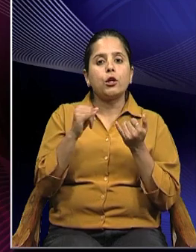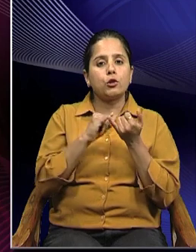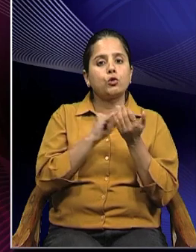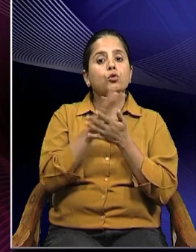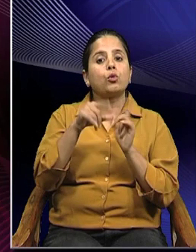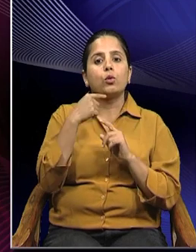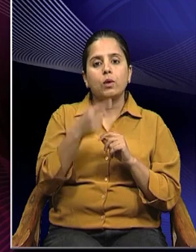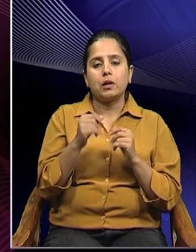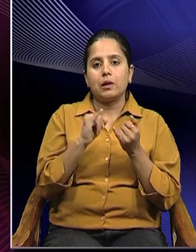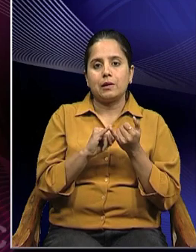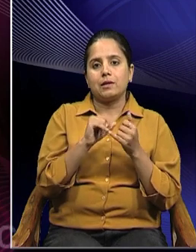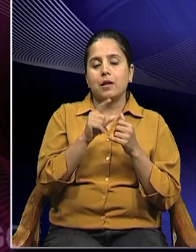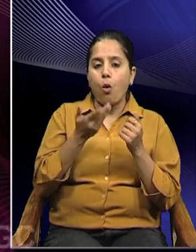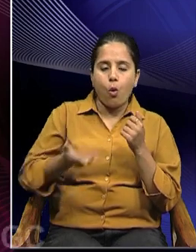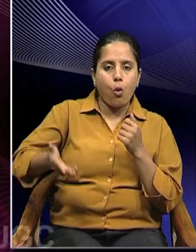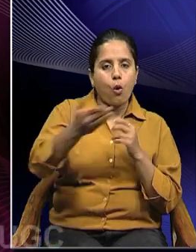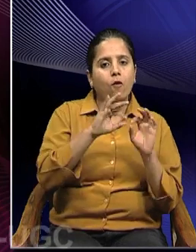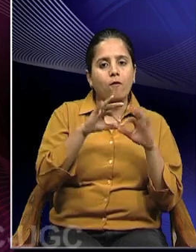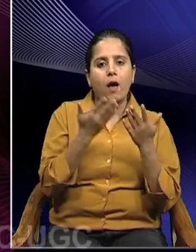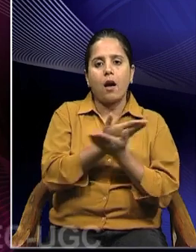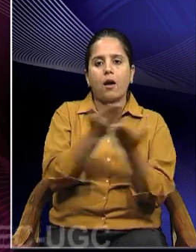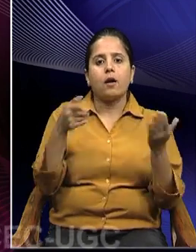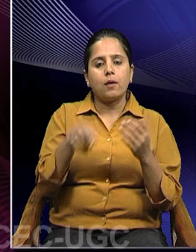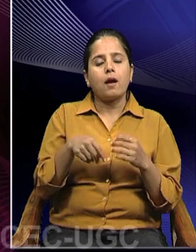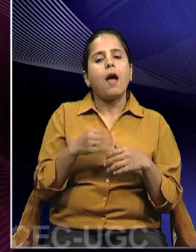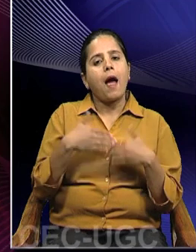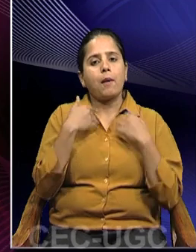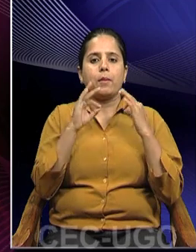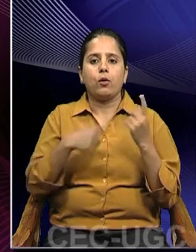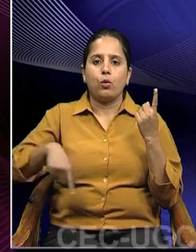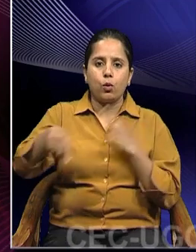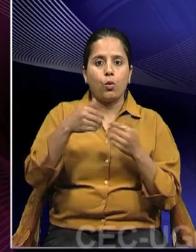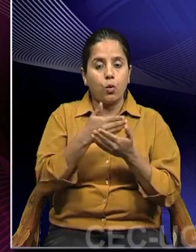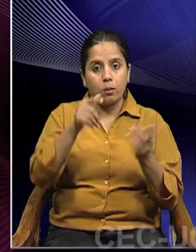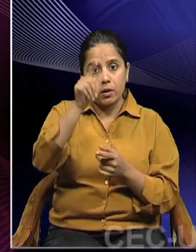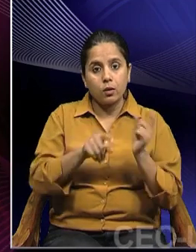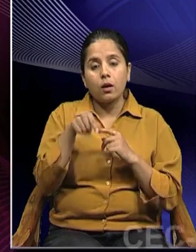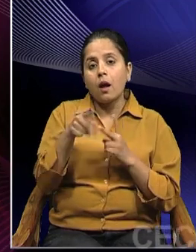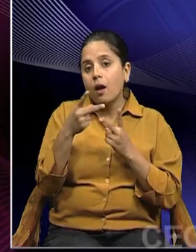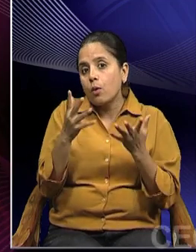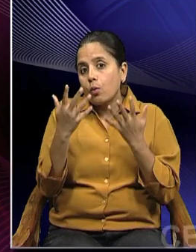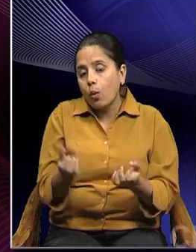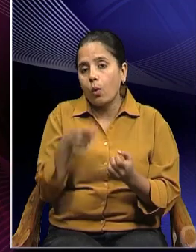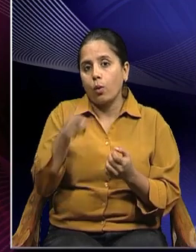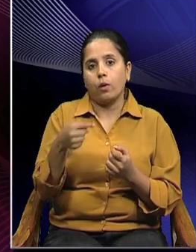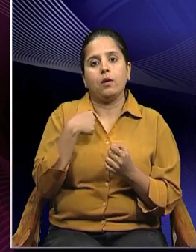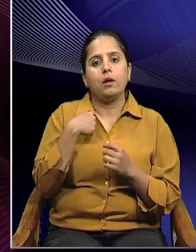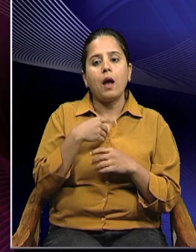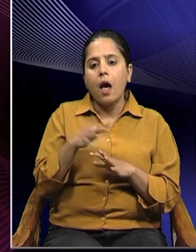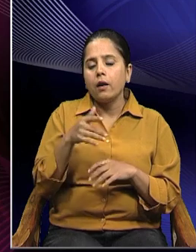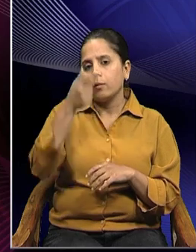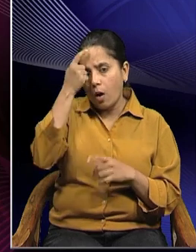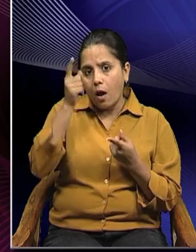is Sarve bhavantu sukhina sarve santu niramaya sarve bhadrani pashyantu makaschid dukkha bhag